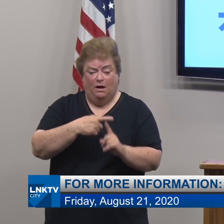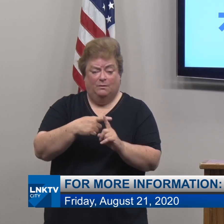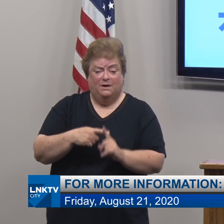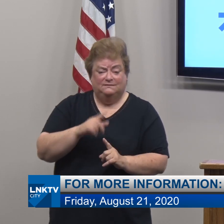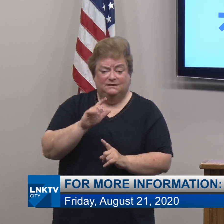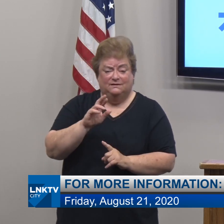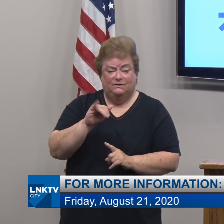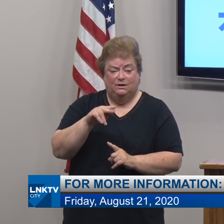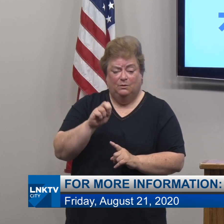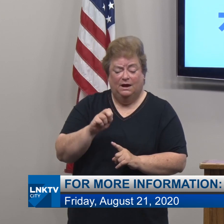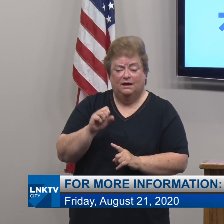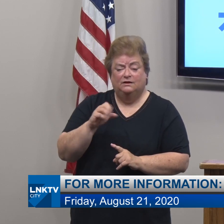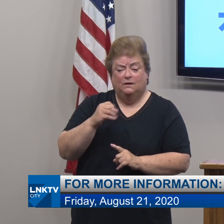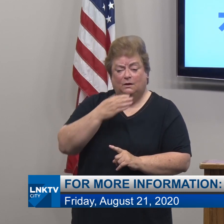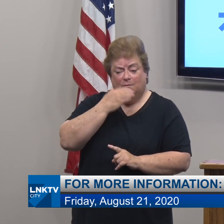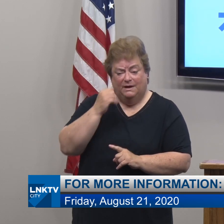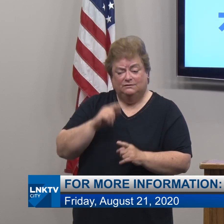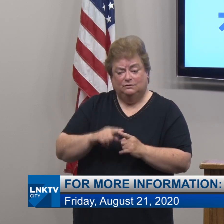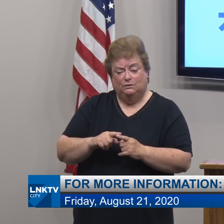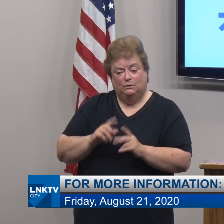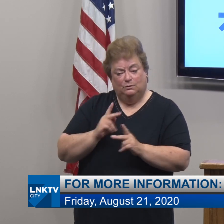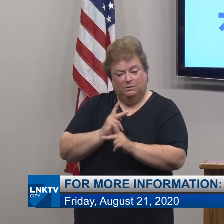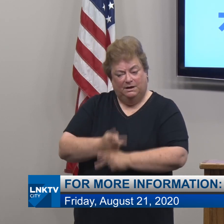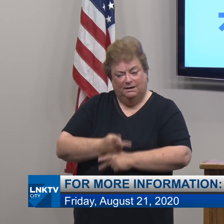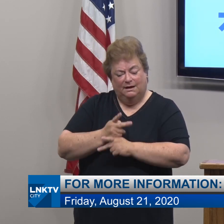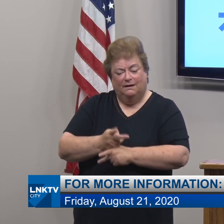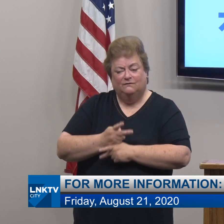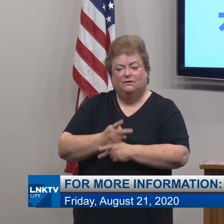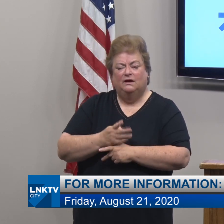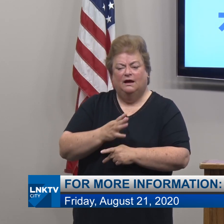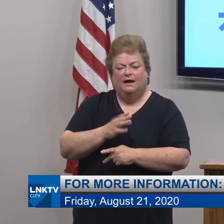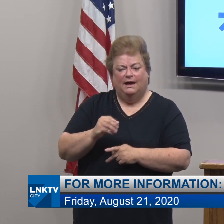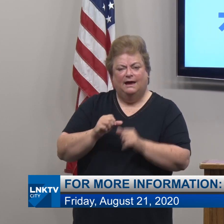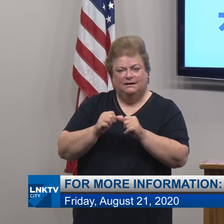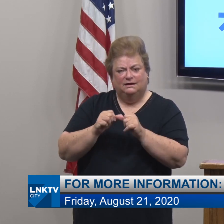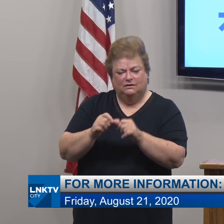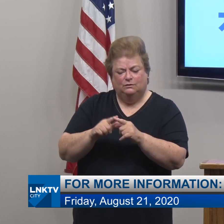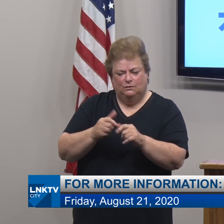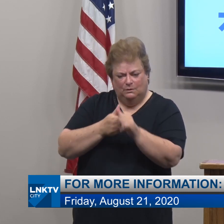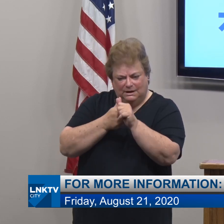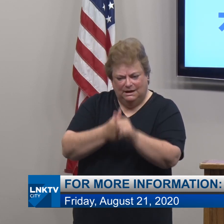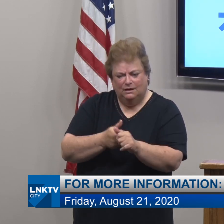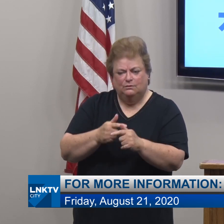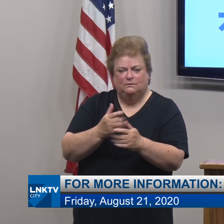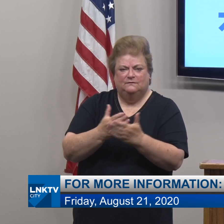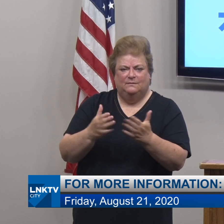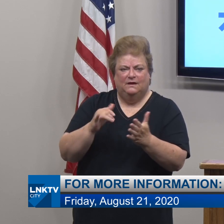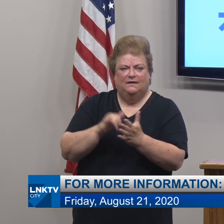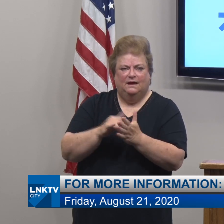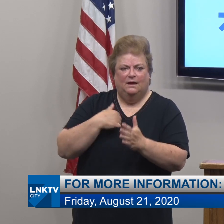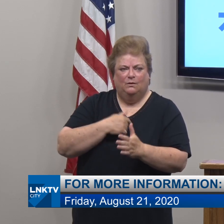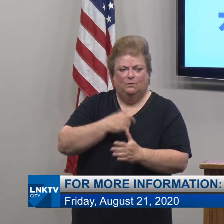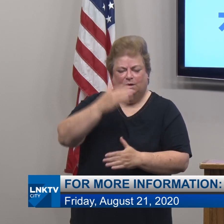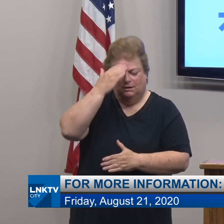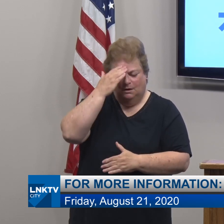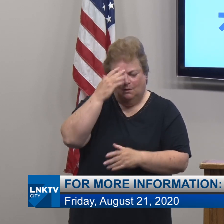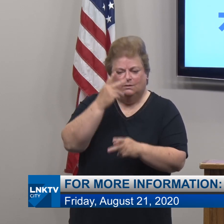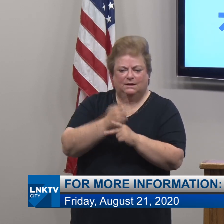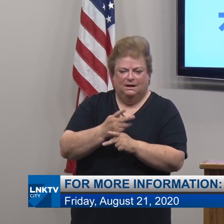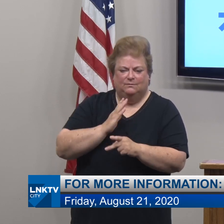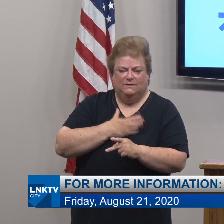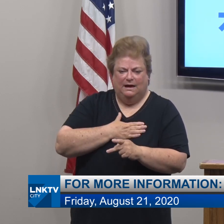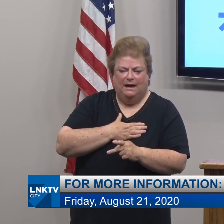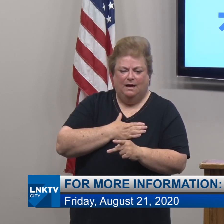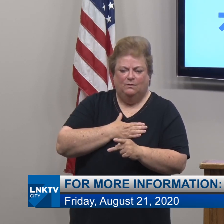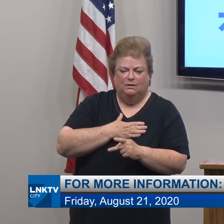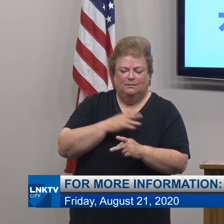rate. So it's best to be conservative and to continue to adhere to something we know helps keep our friends, our family, and our